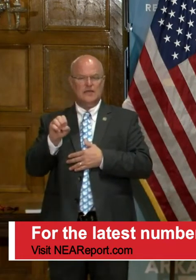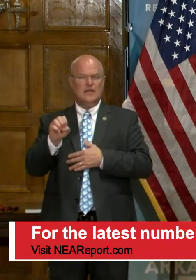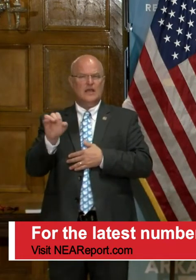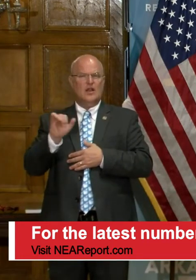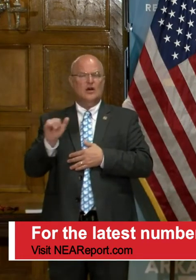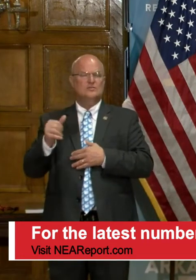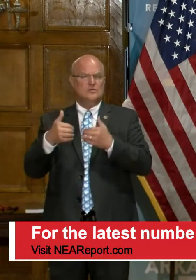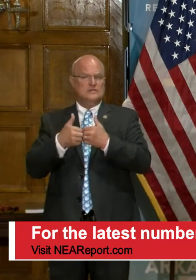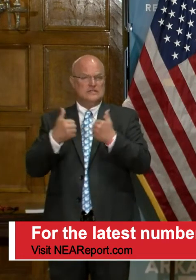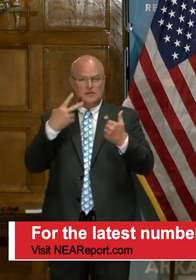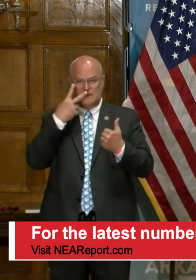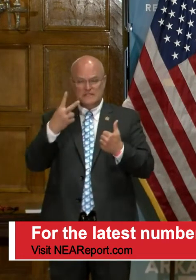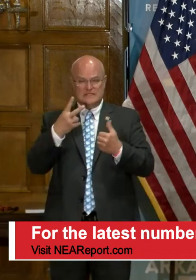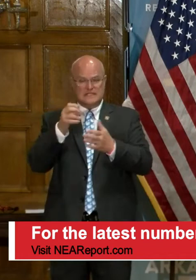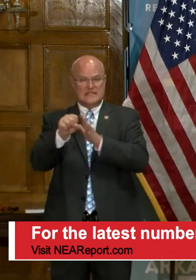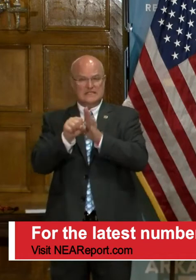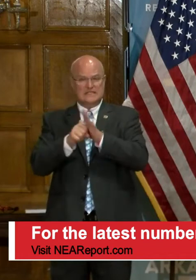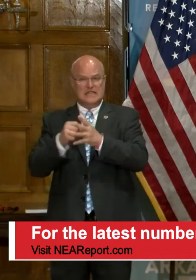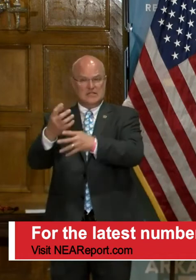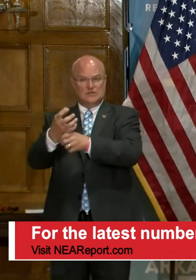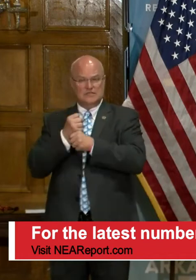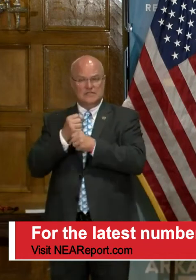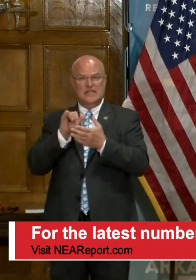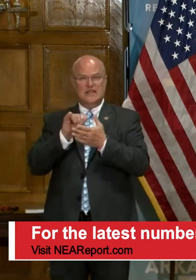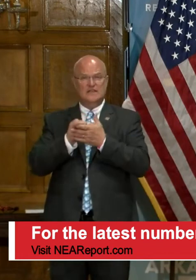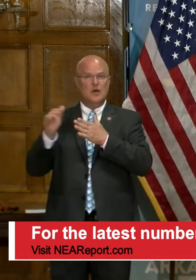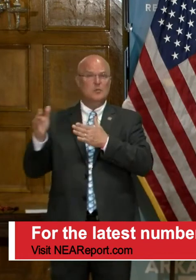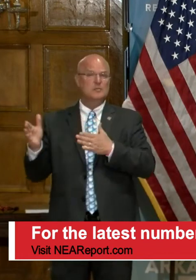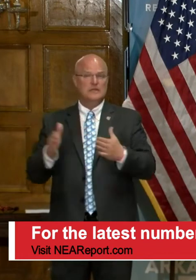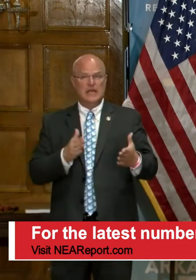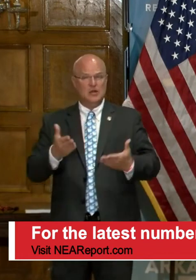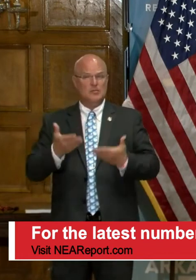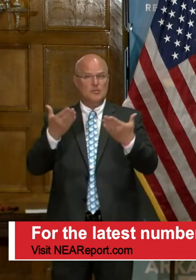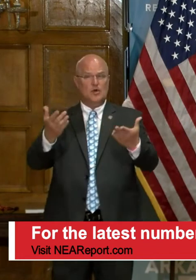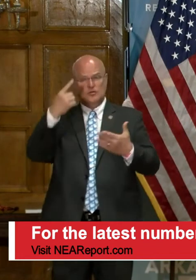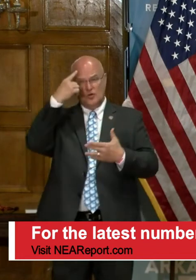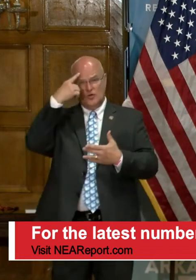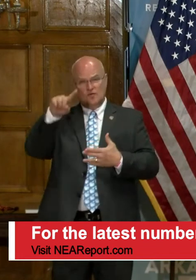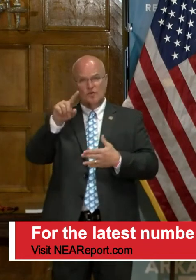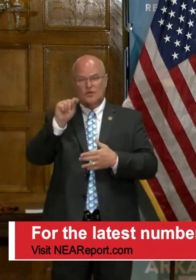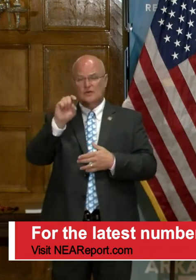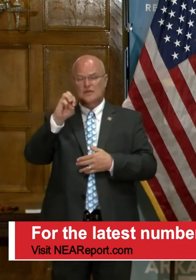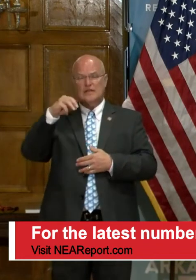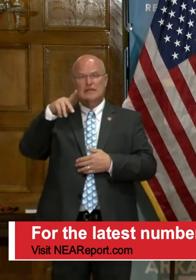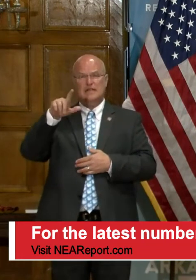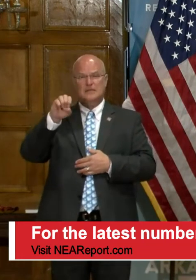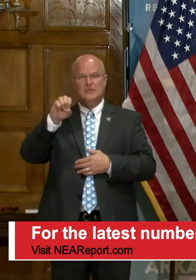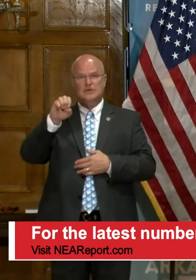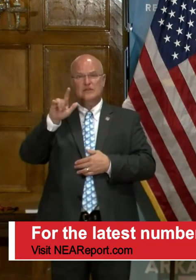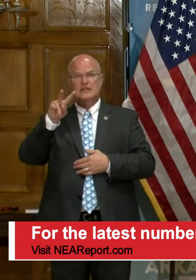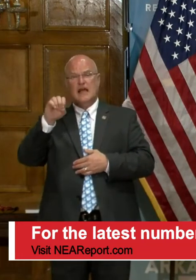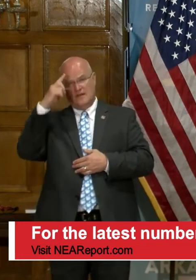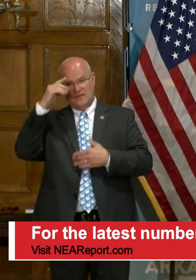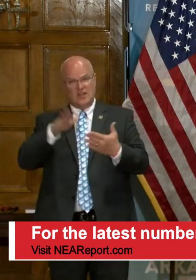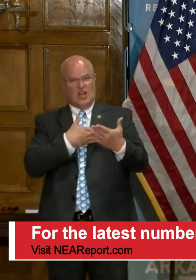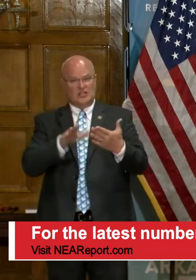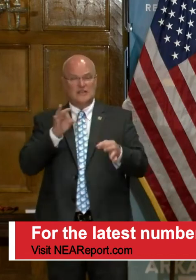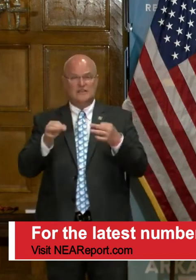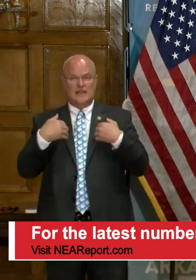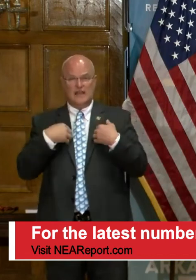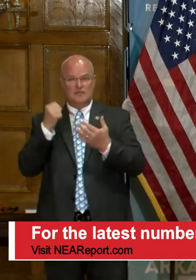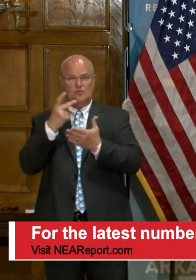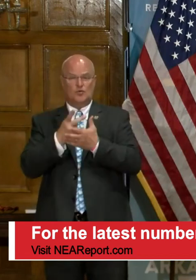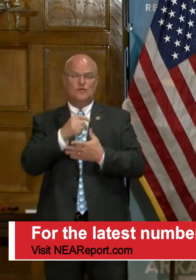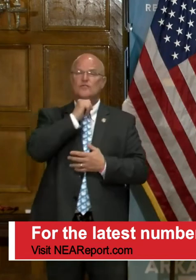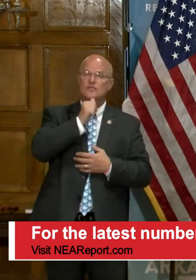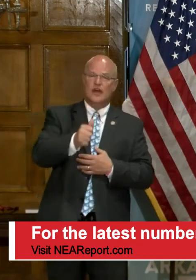see if the state's received a plan or a proposal yet for Temple Live for their concert, whether or not they've gotten approval